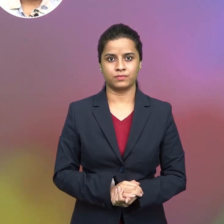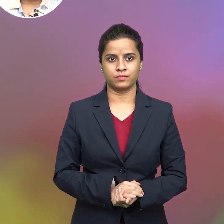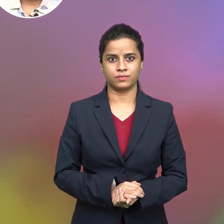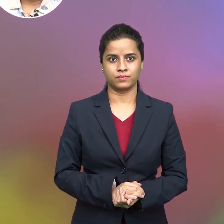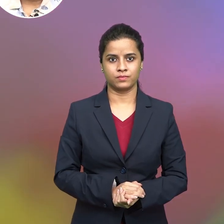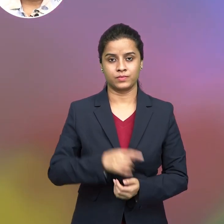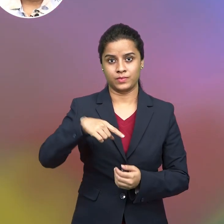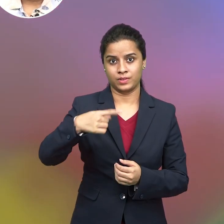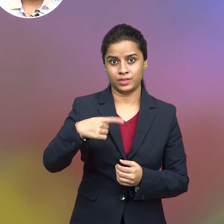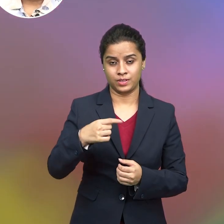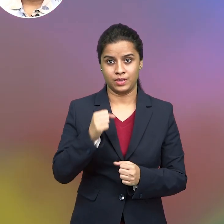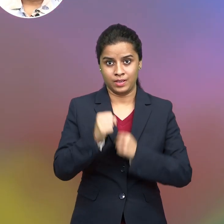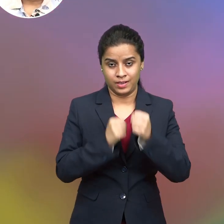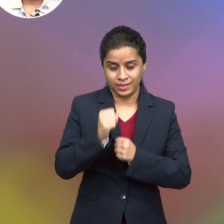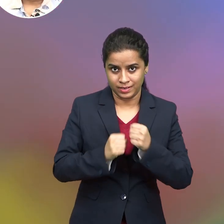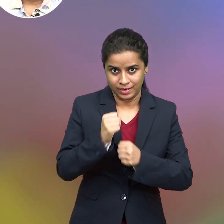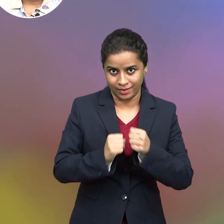During a running race,